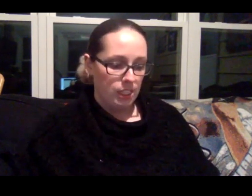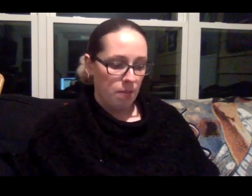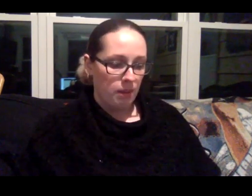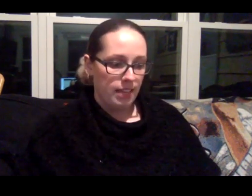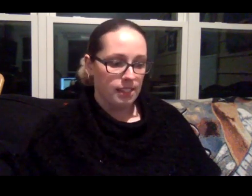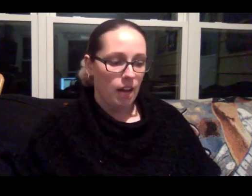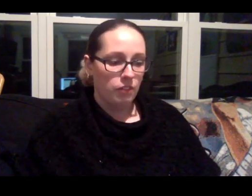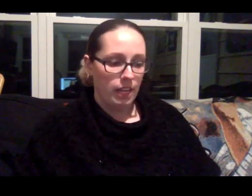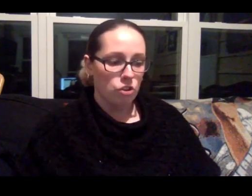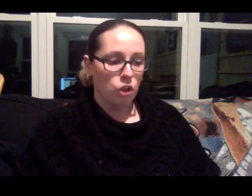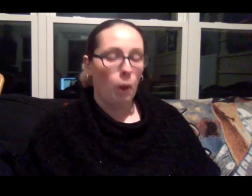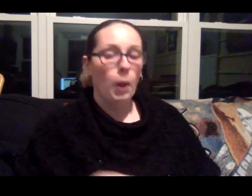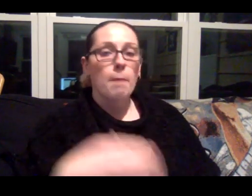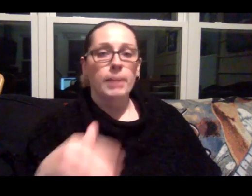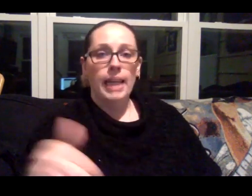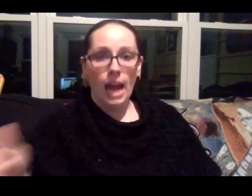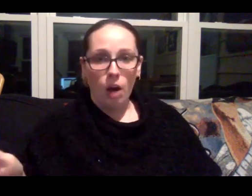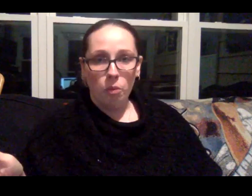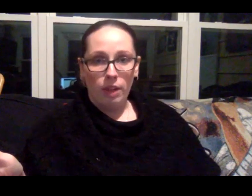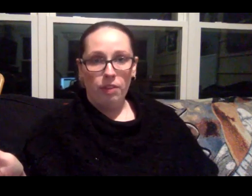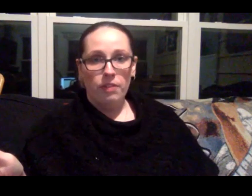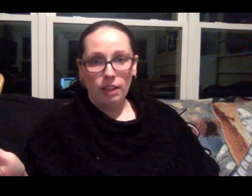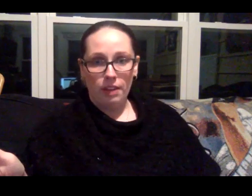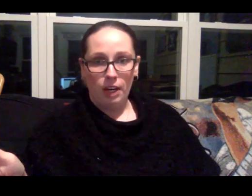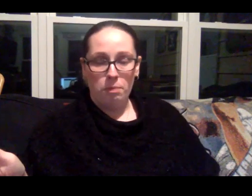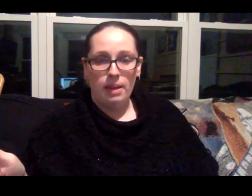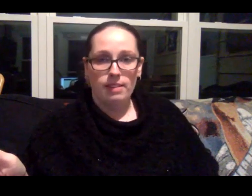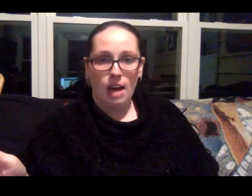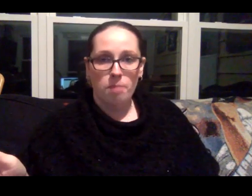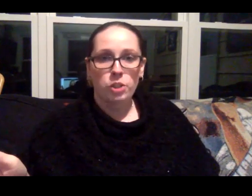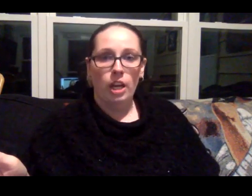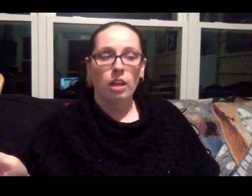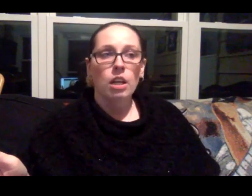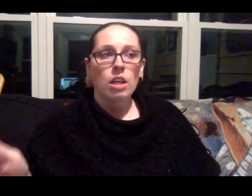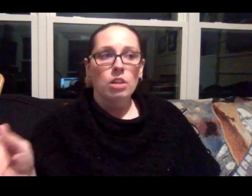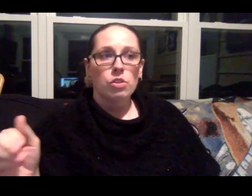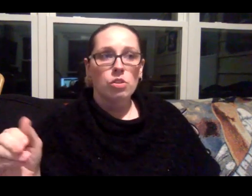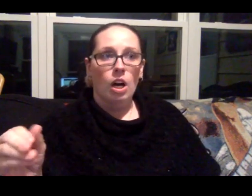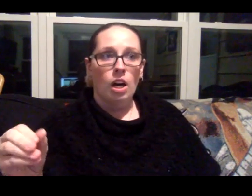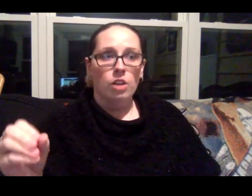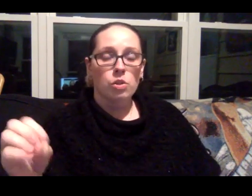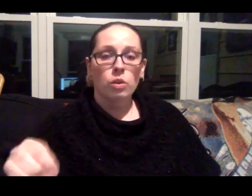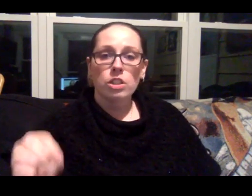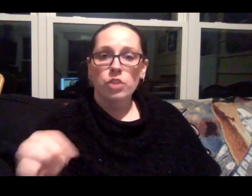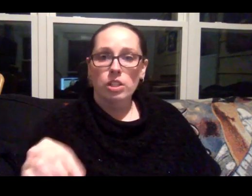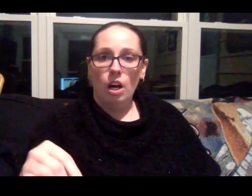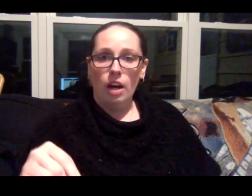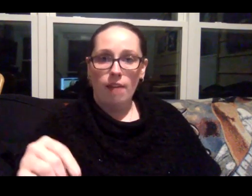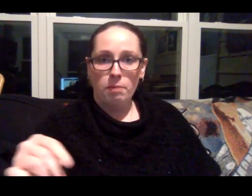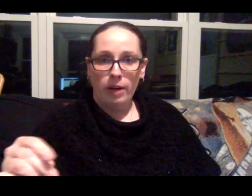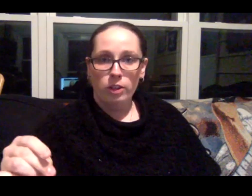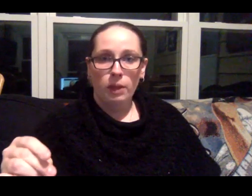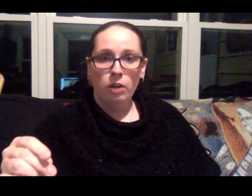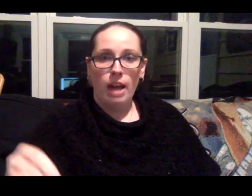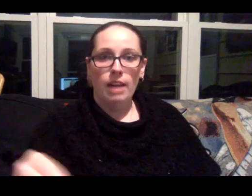and just keeping things confidential. But now, with teletherapy as an option, uh, school districts are